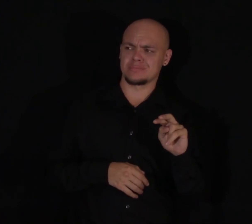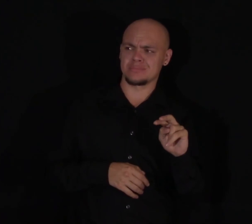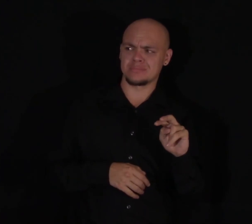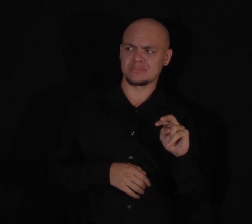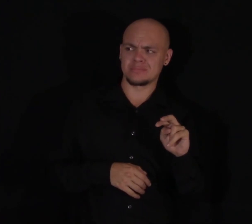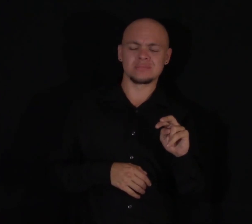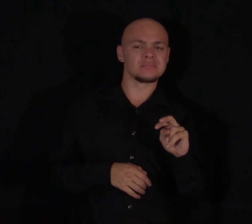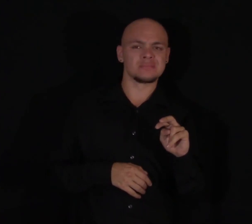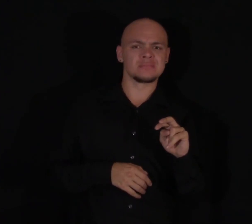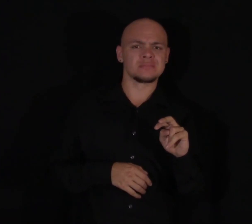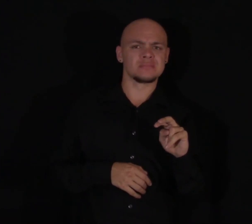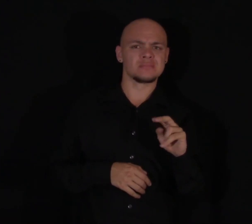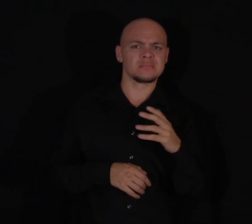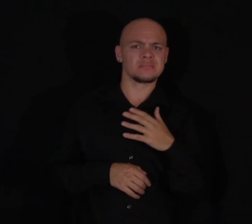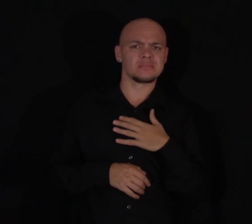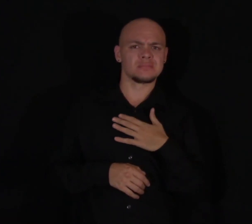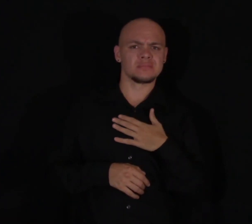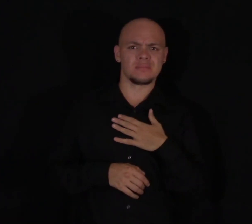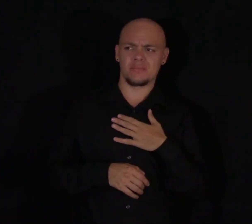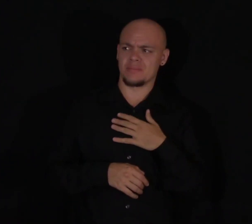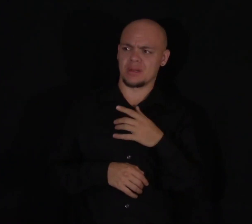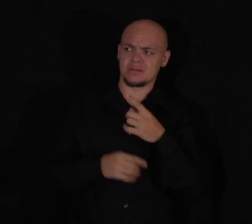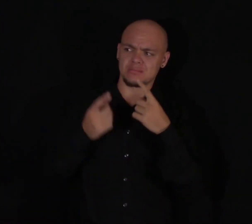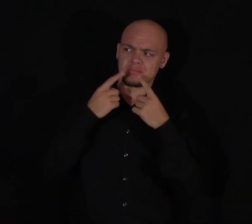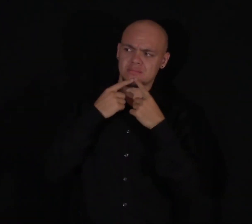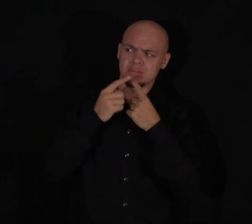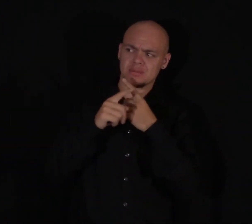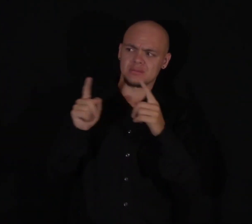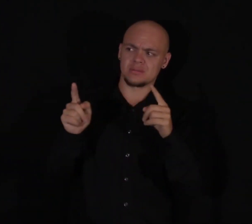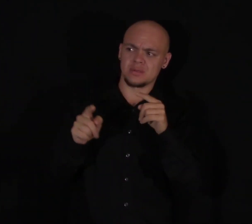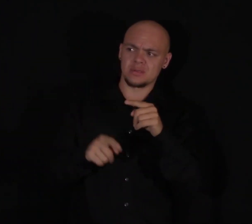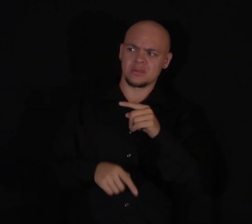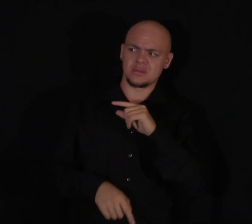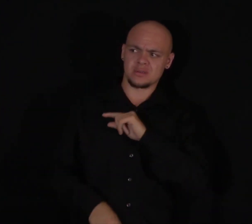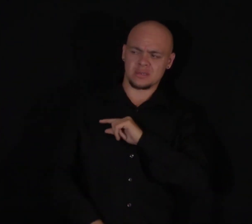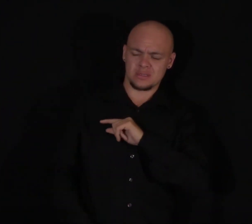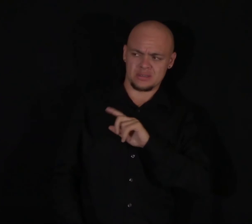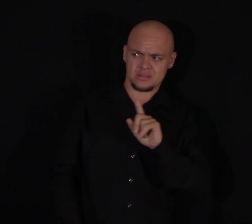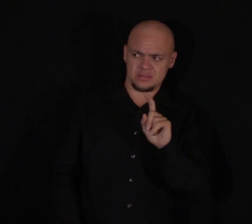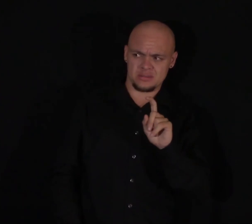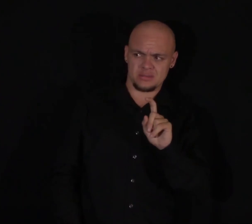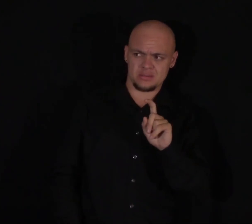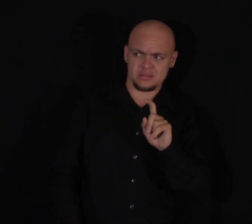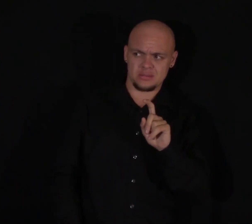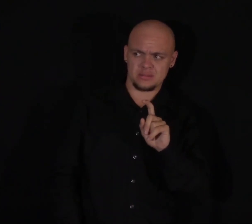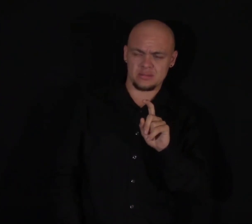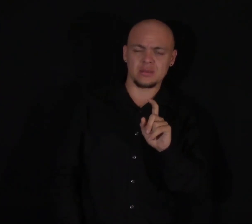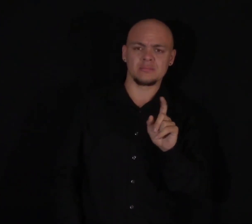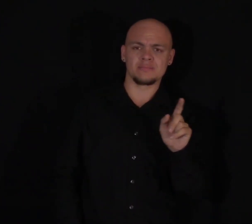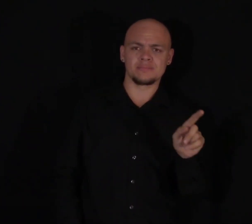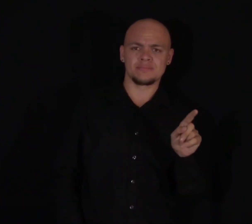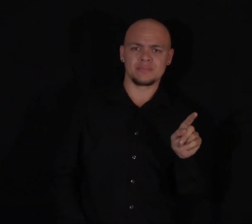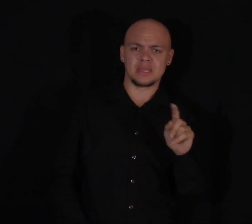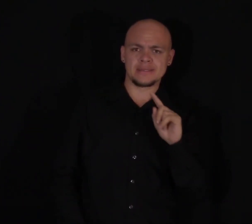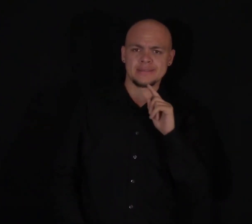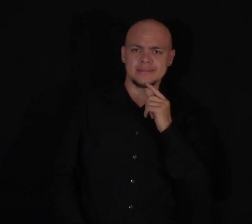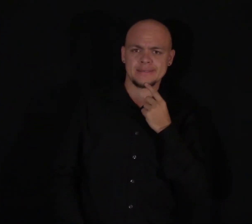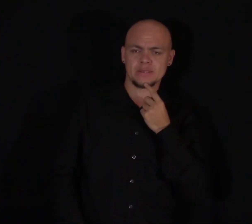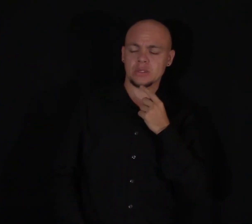help regarding my exclamation as a presumption of my guilt, and said in rather a severe tone, I should have thought,